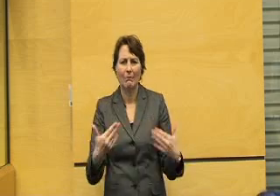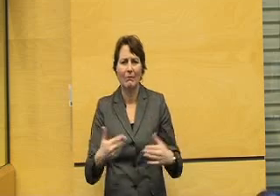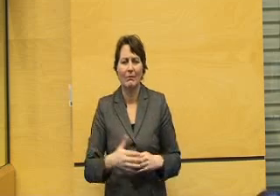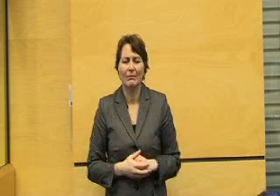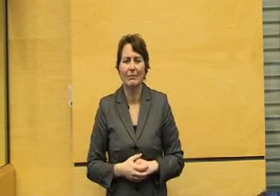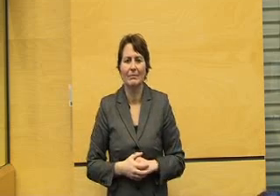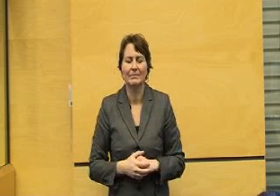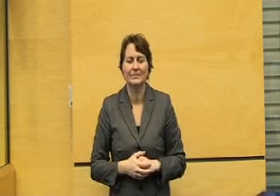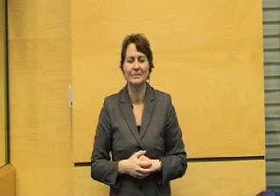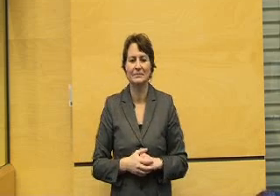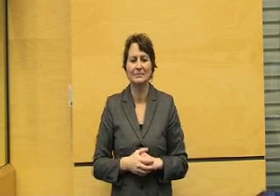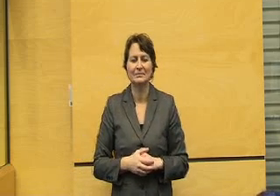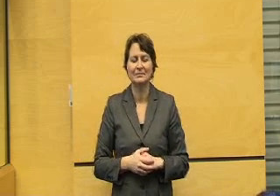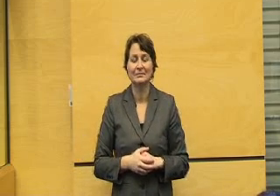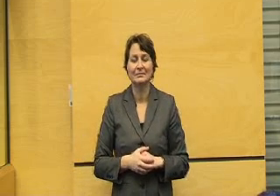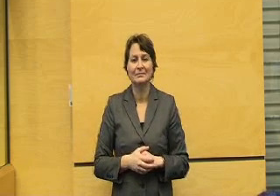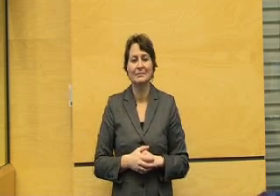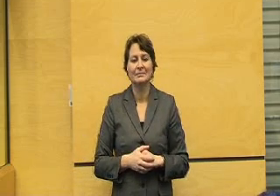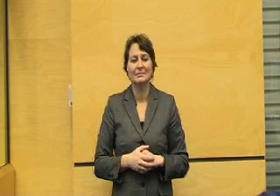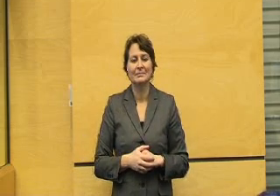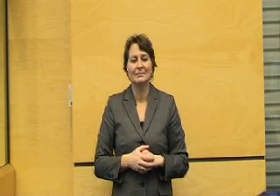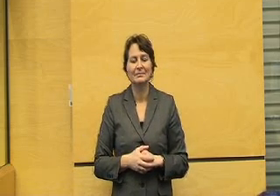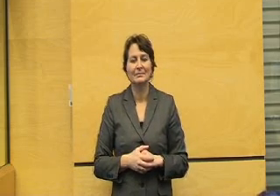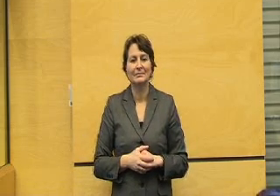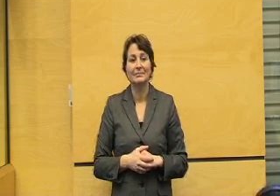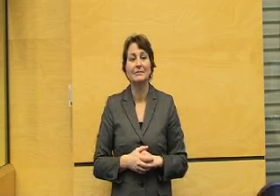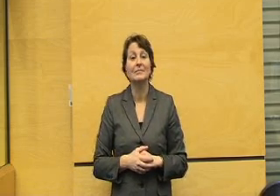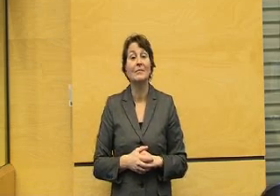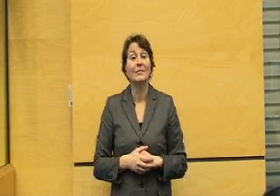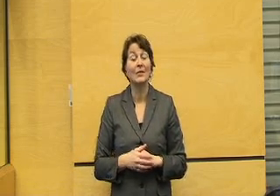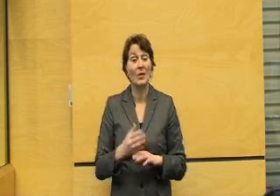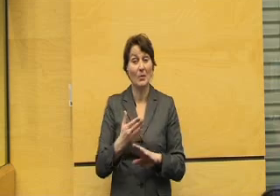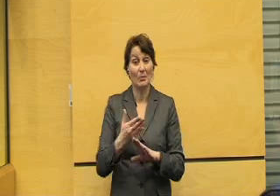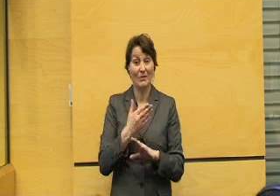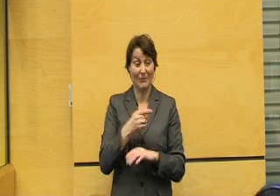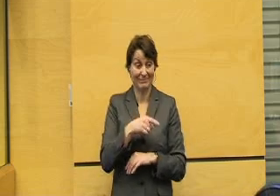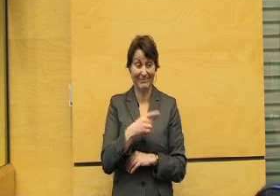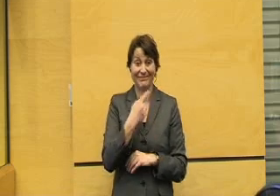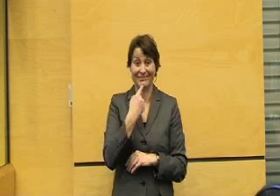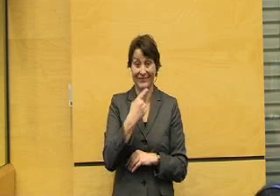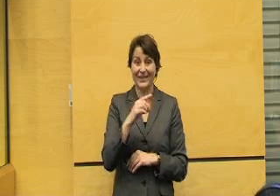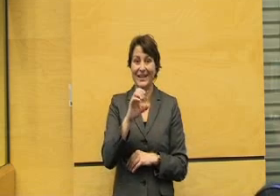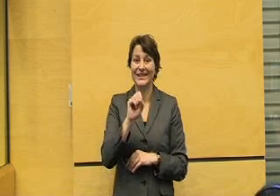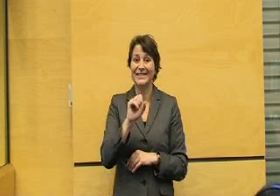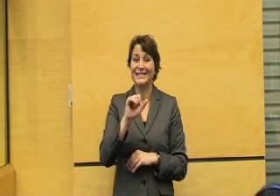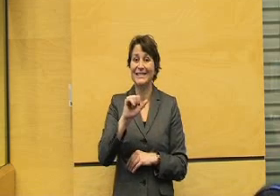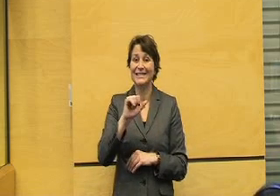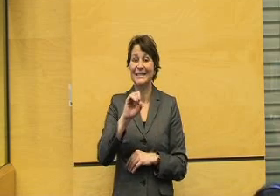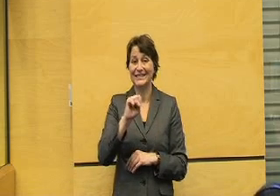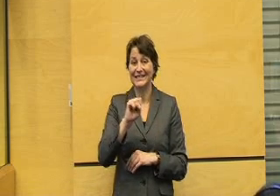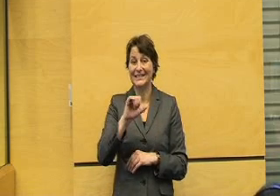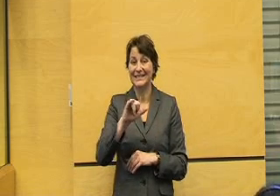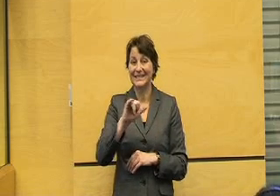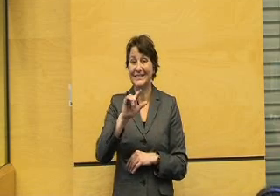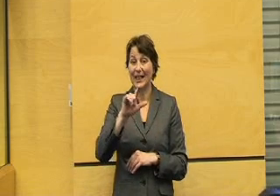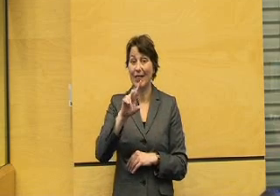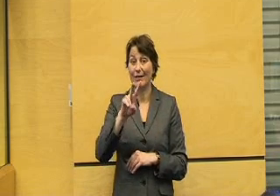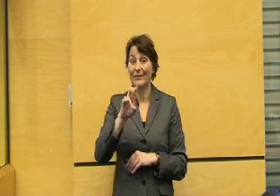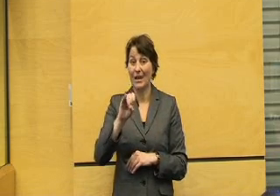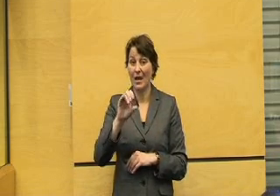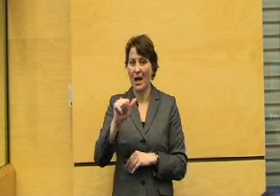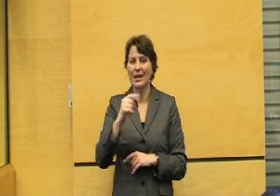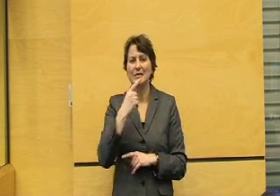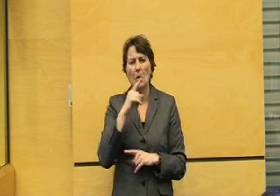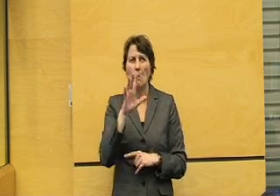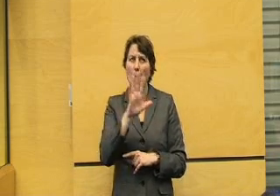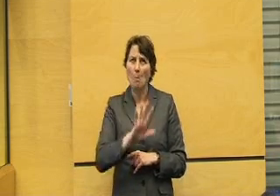think it is, we heard from Sylvia, it should be approximately 15%,